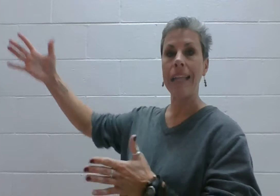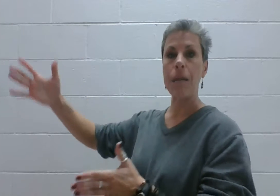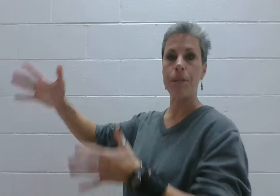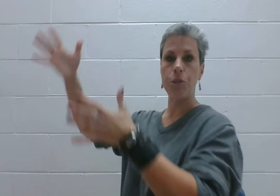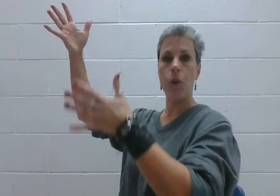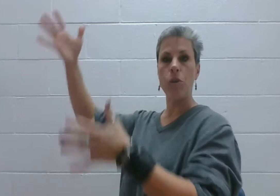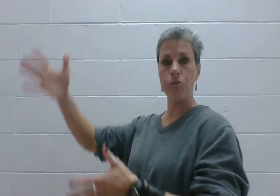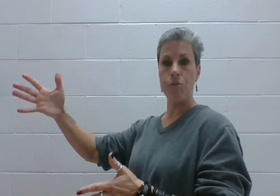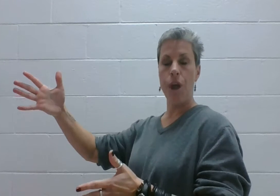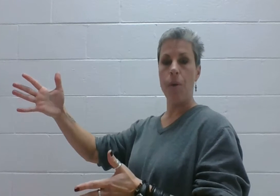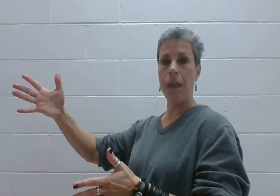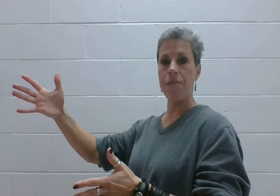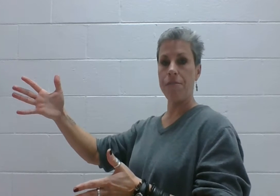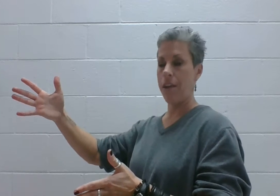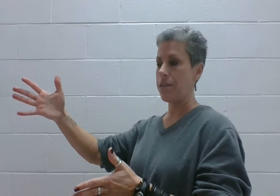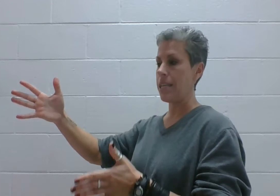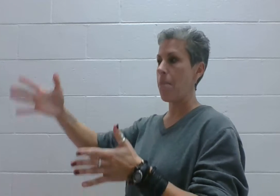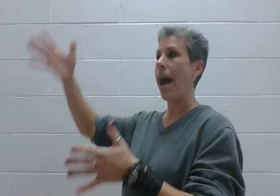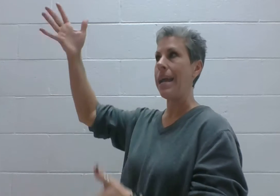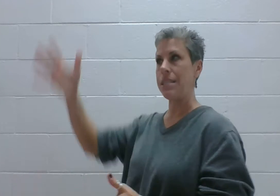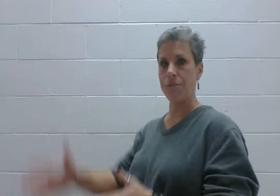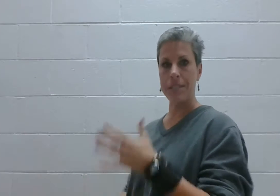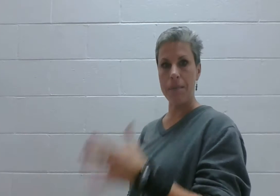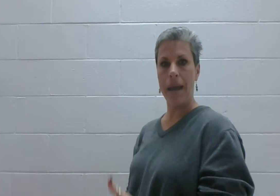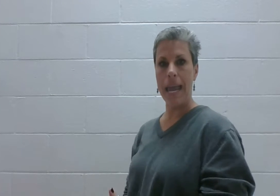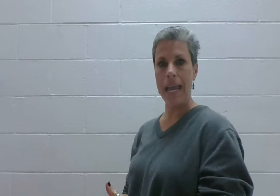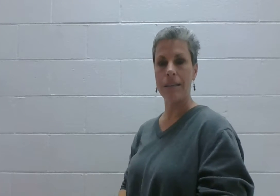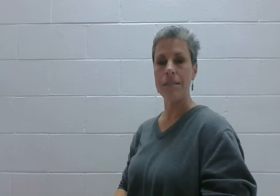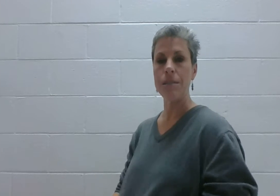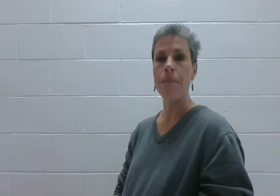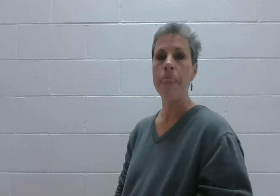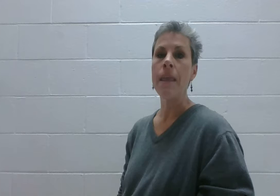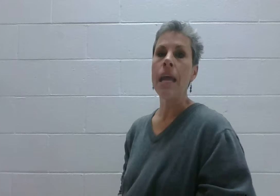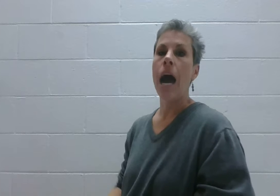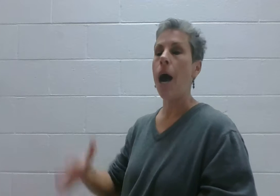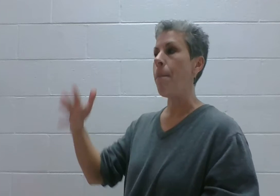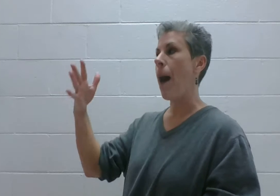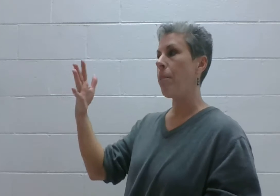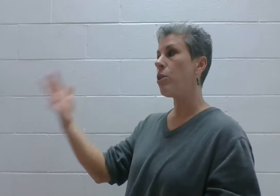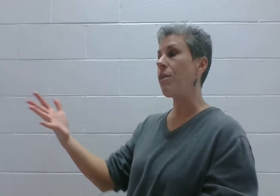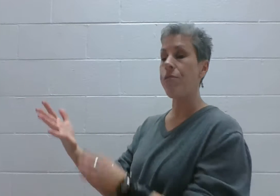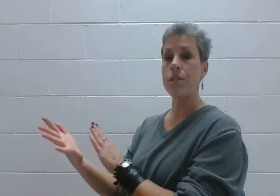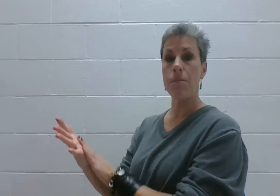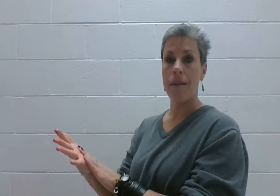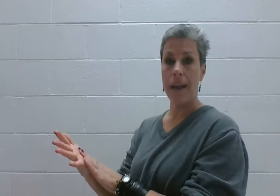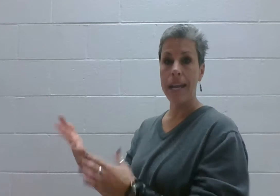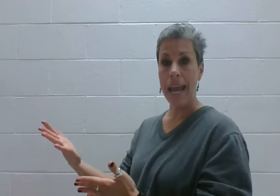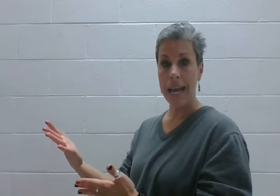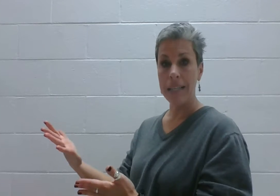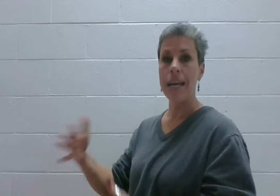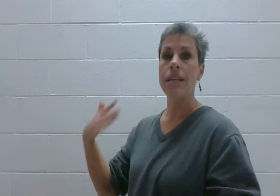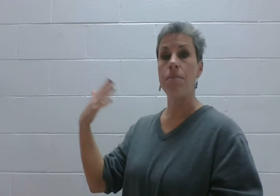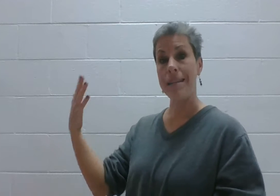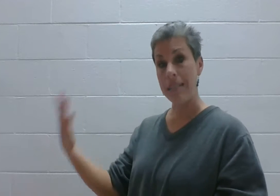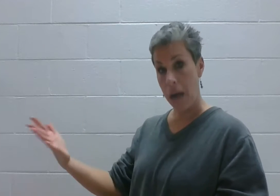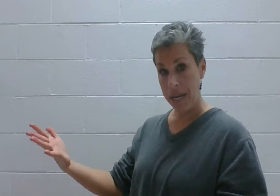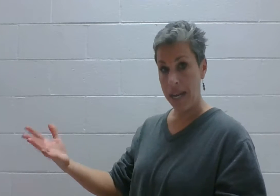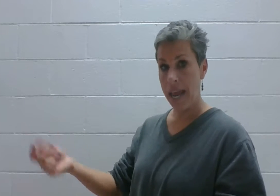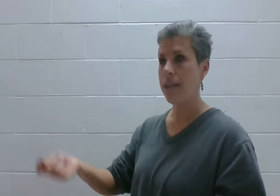directionality, but you would also know if there's a height difference in my hands. I'm going to refer to my right hand as my dominant hand.